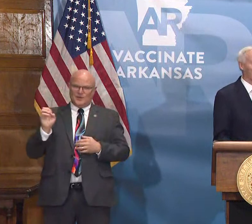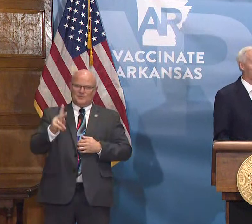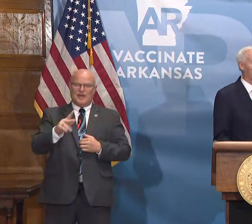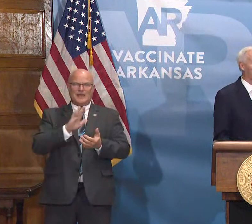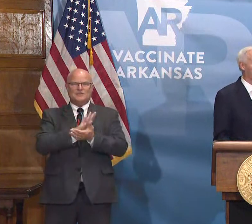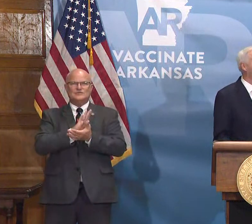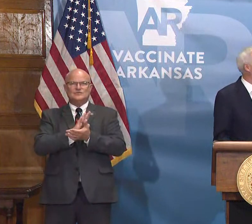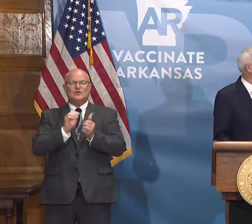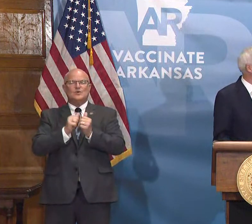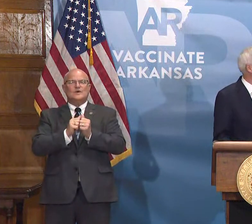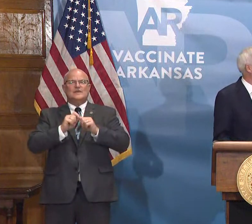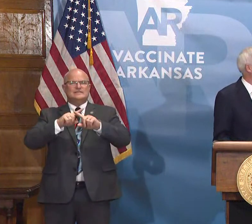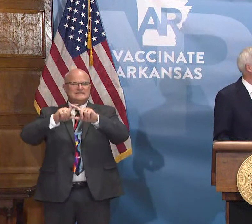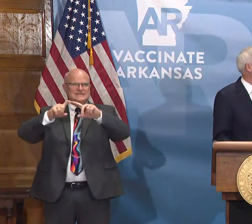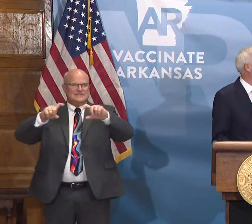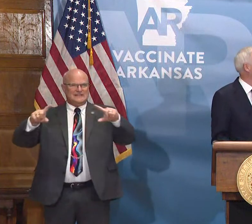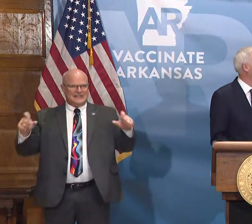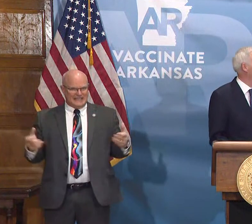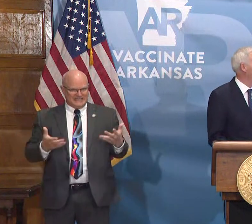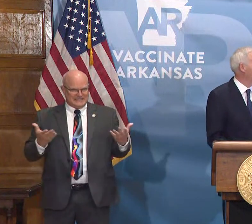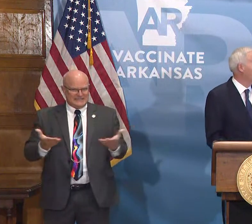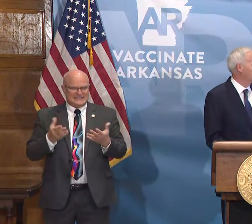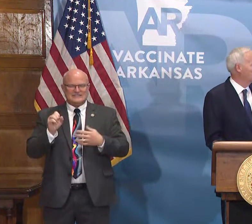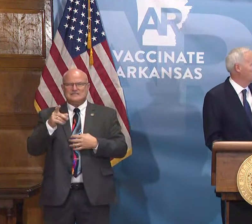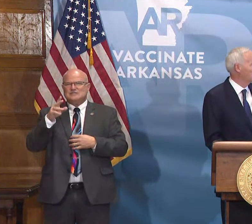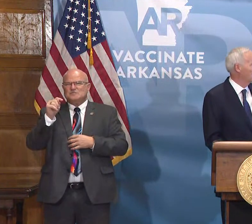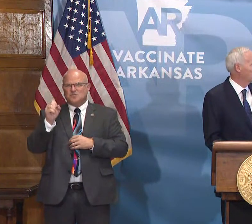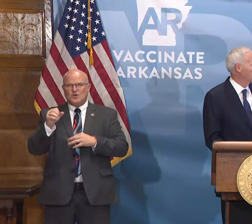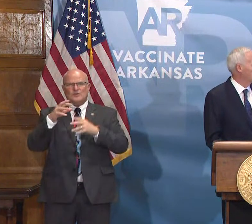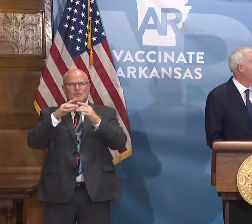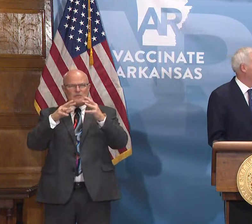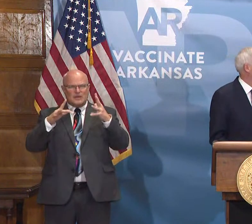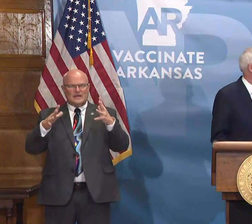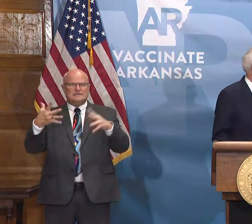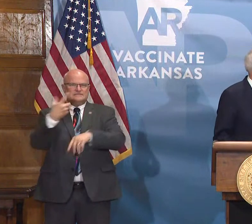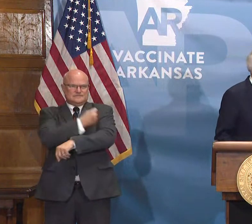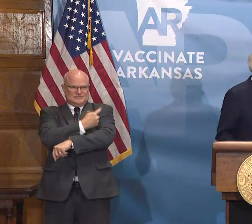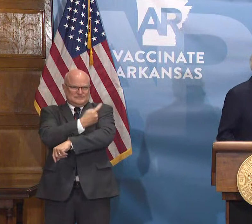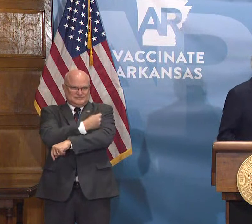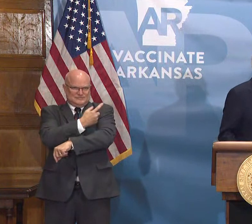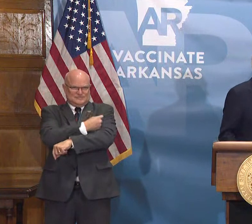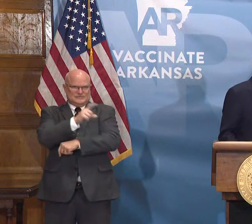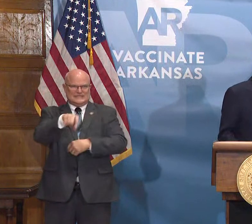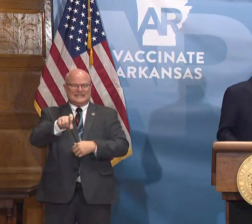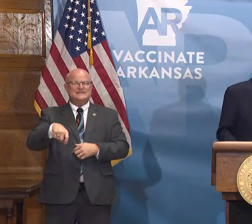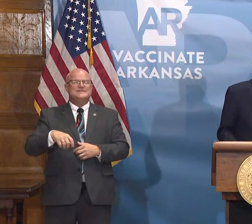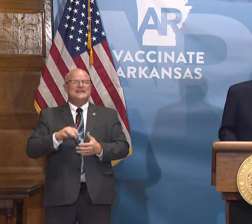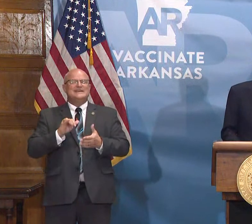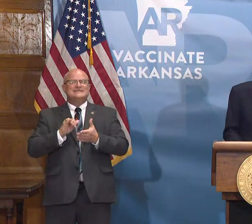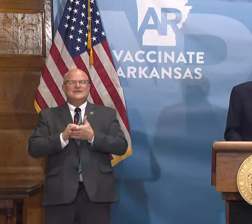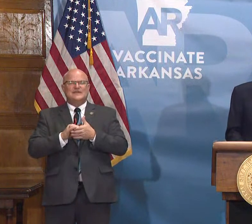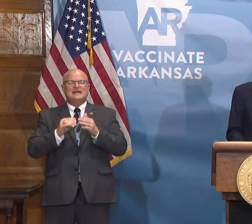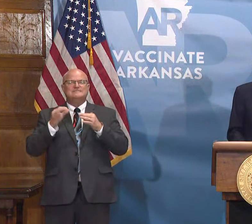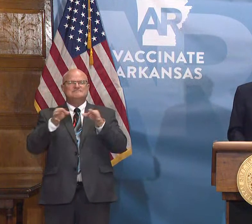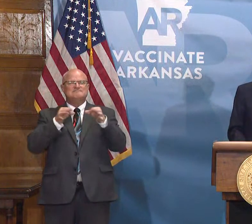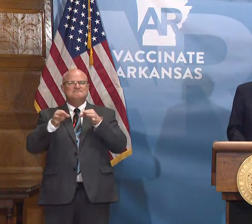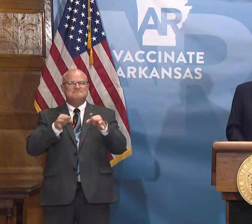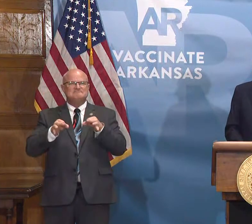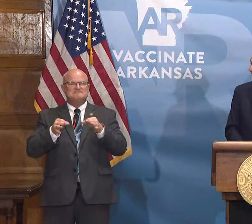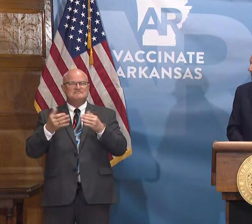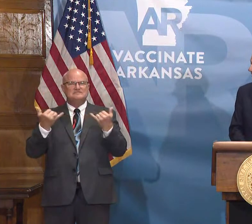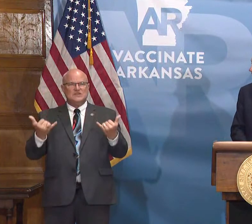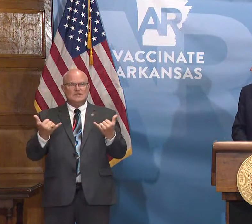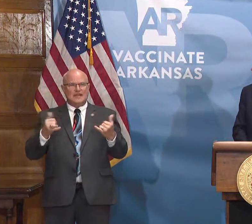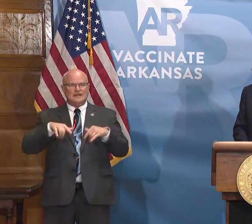with extracurricular activities, a lot of incentives to get immunized. So that's instructive on the pattern. And with